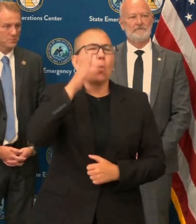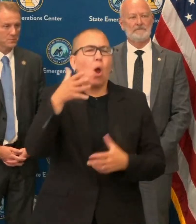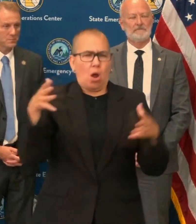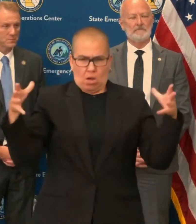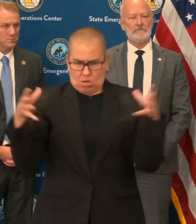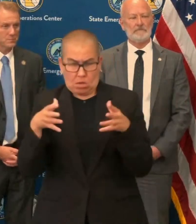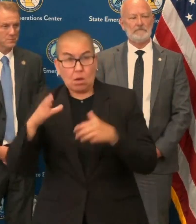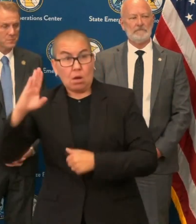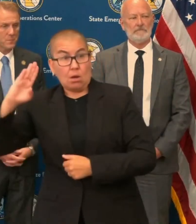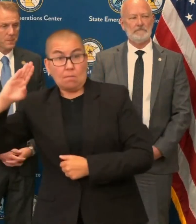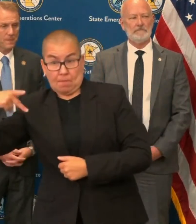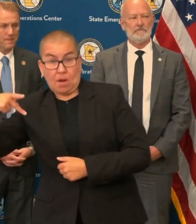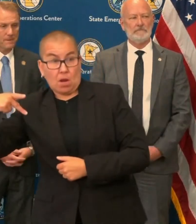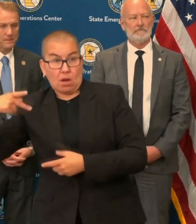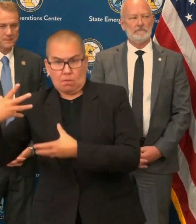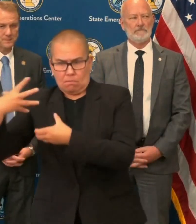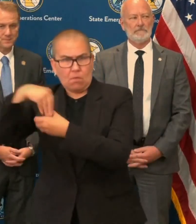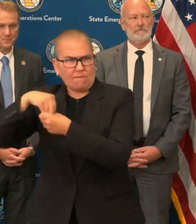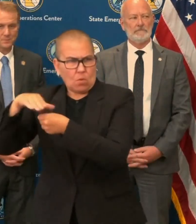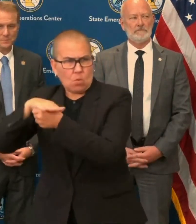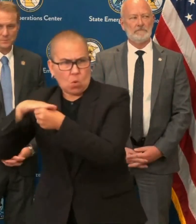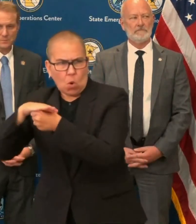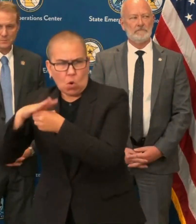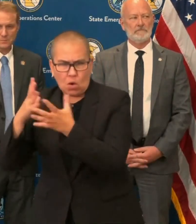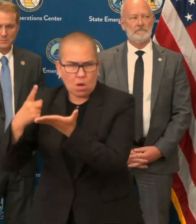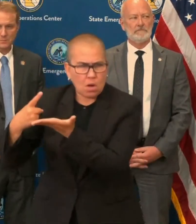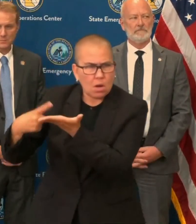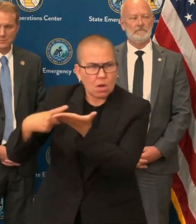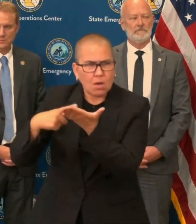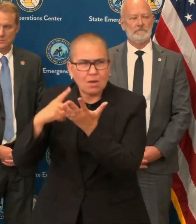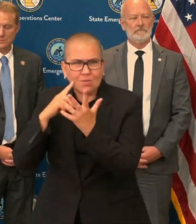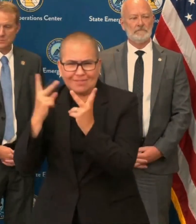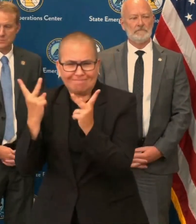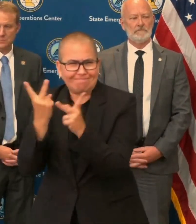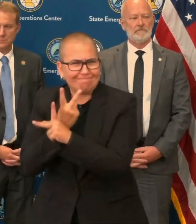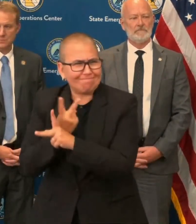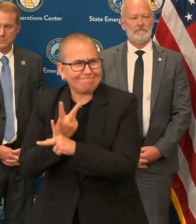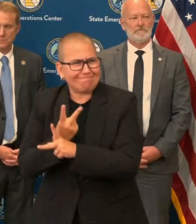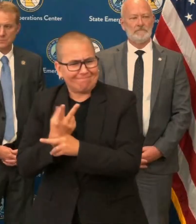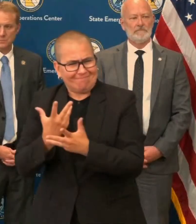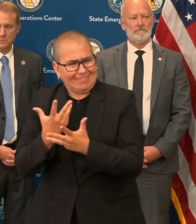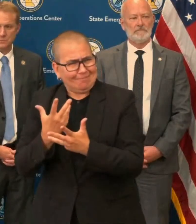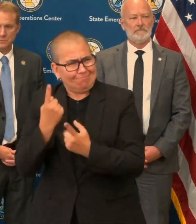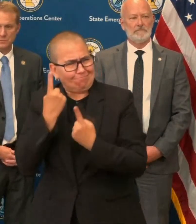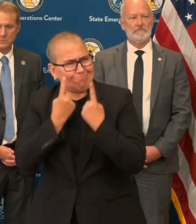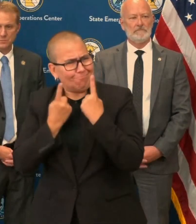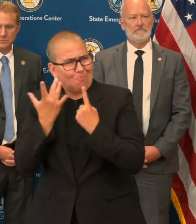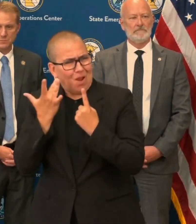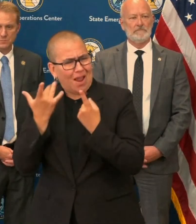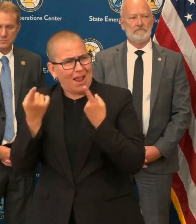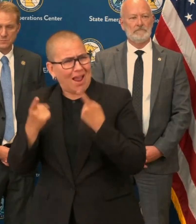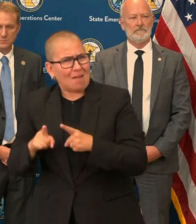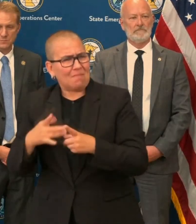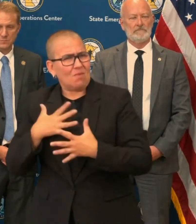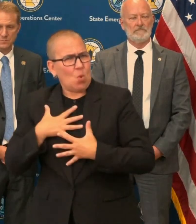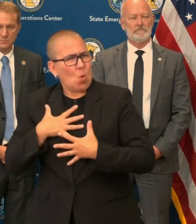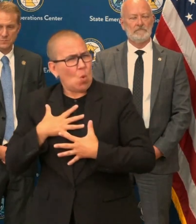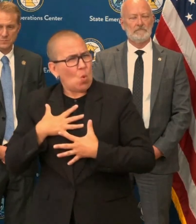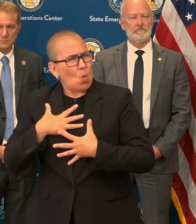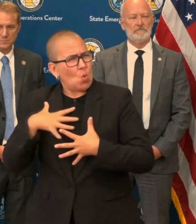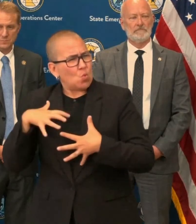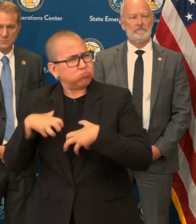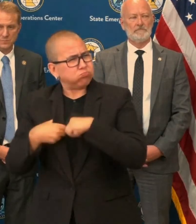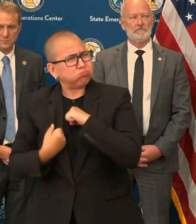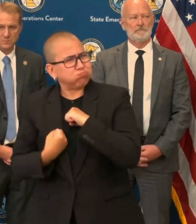within our area, there'll be a time where we come together and we work through what we're going through now as a community. But I want to say